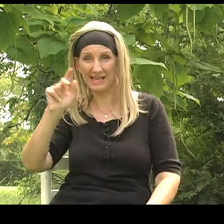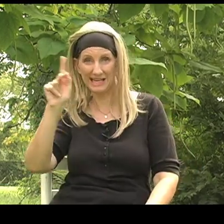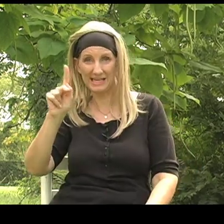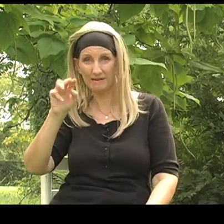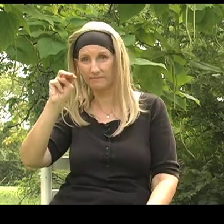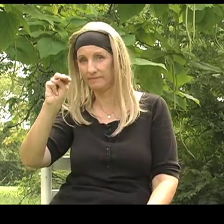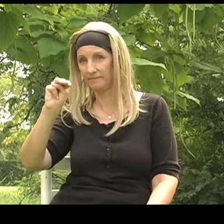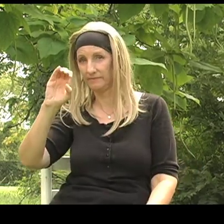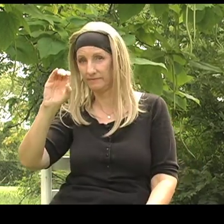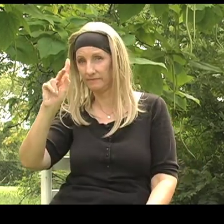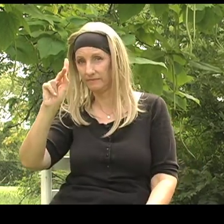McKinney,